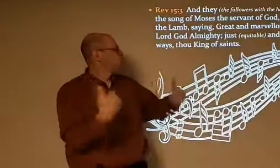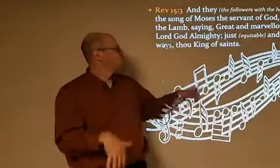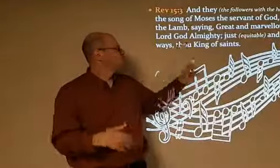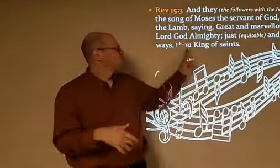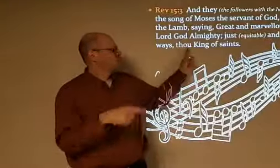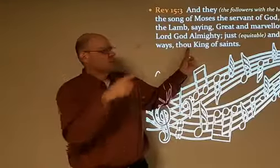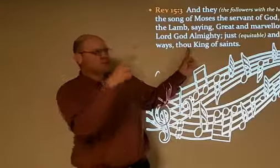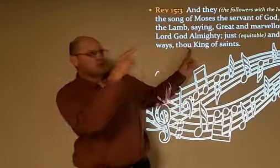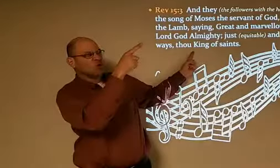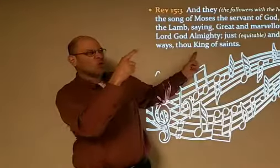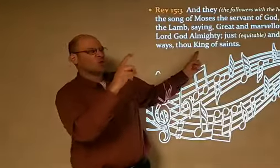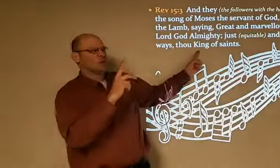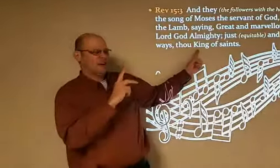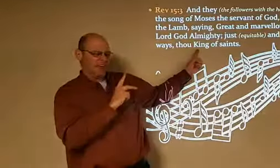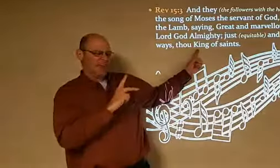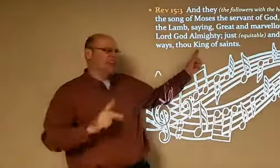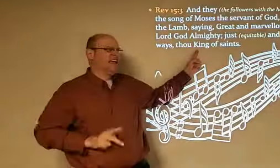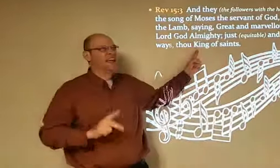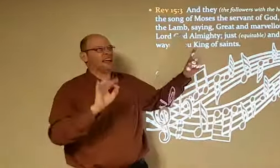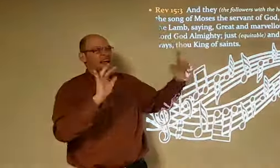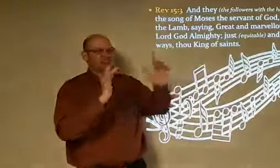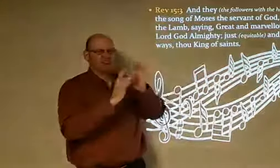thy ways, thou King of saints.